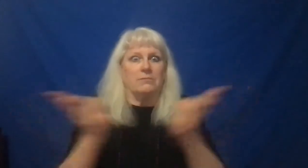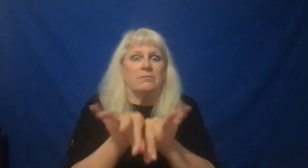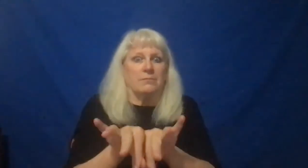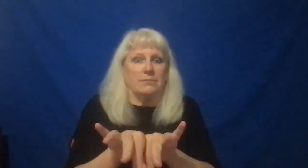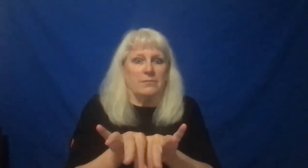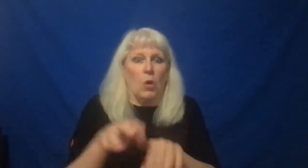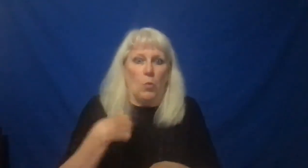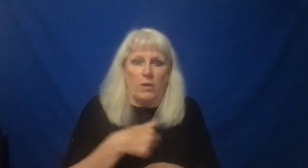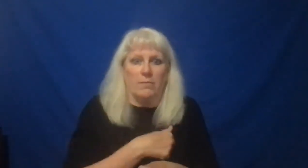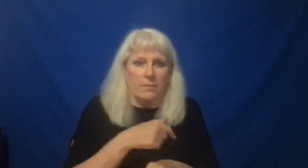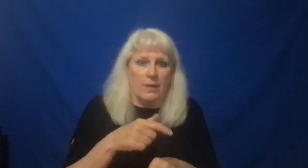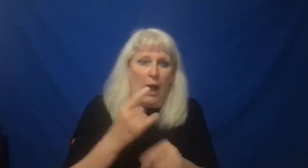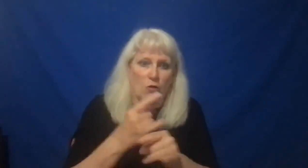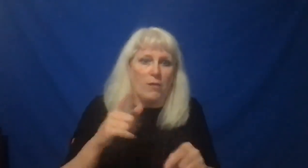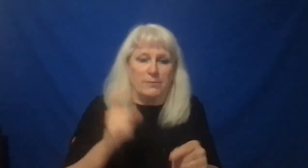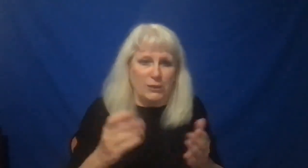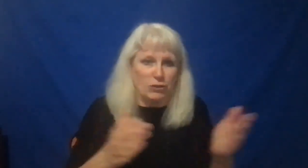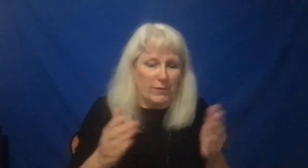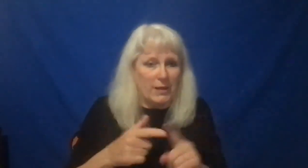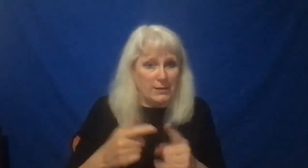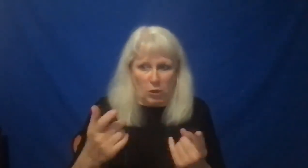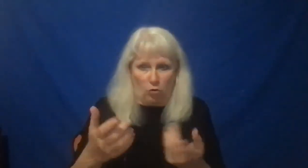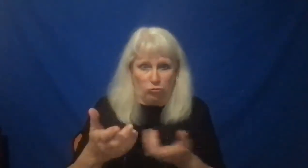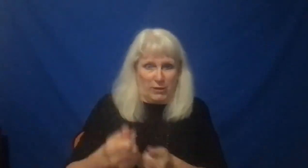servants, I believe, means an awful lot.